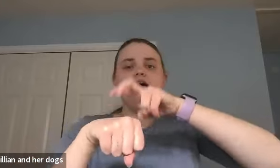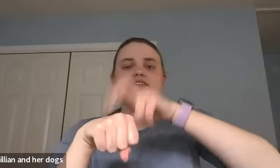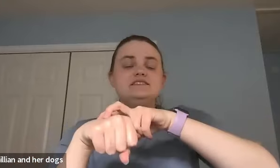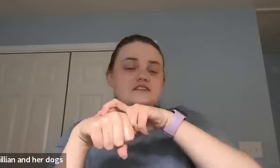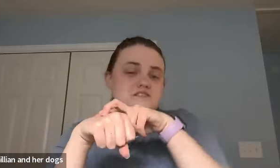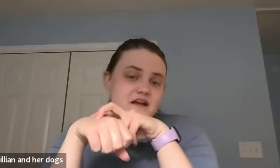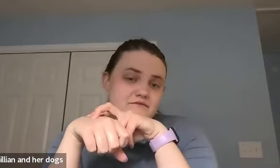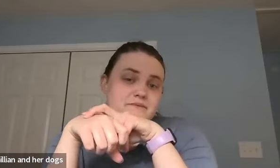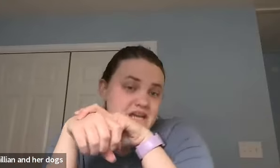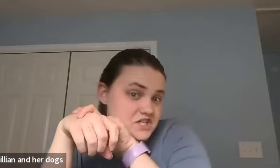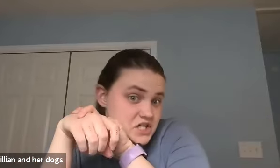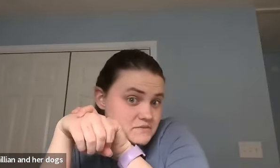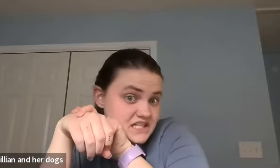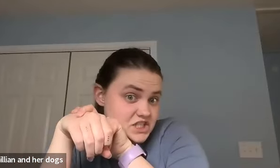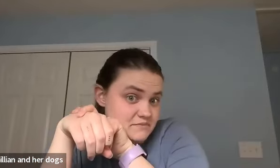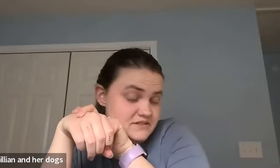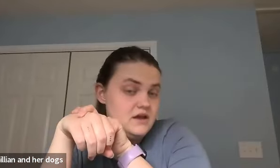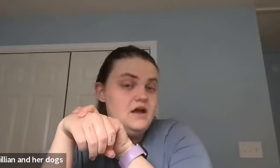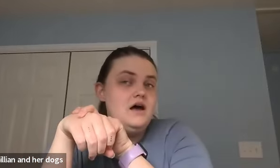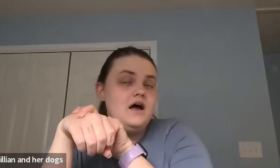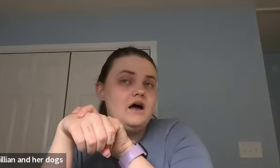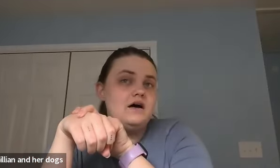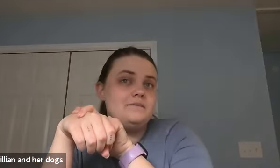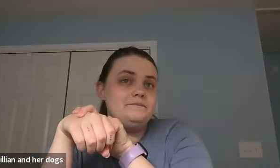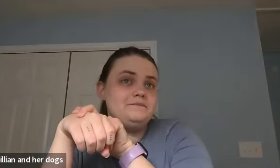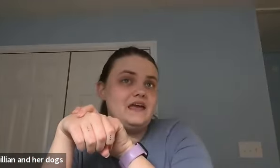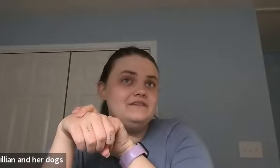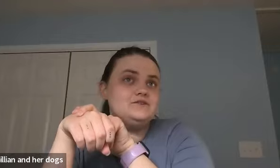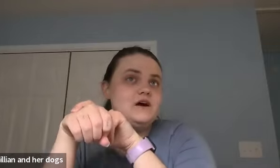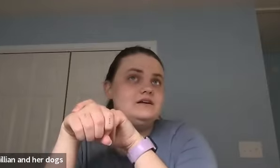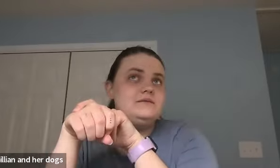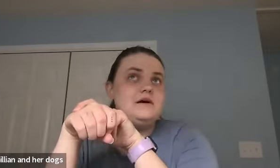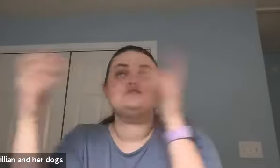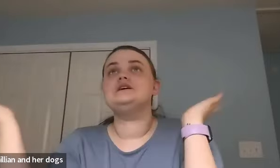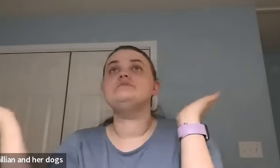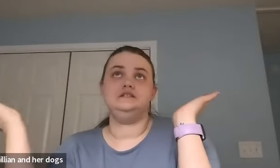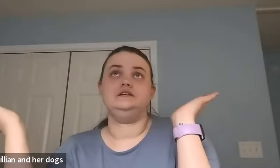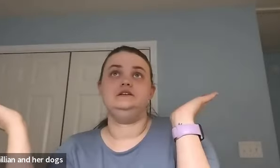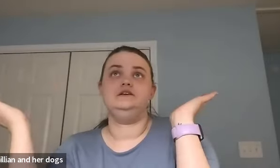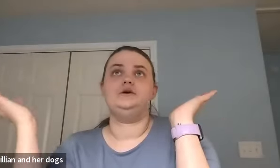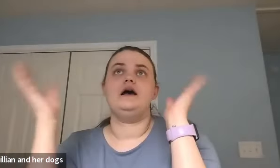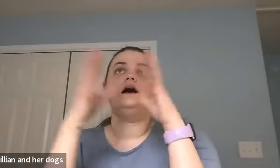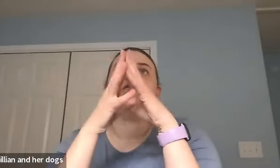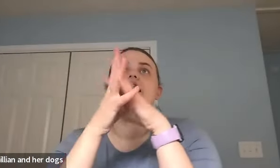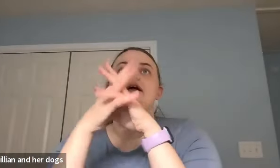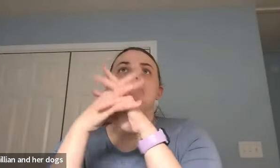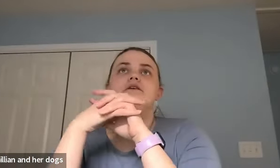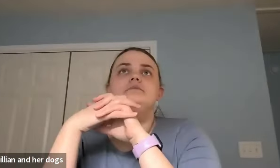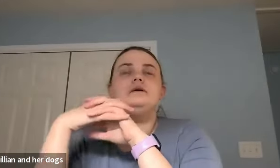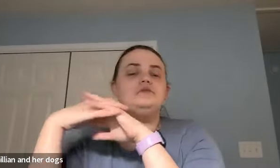This is also the sign for potato chips, like chips. If you're talking about, there's some reason you're at like, maybe you're